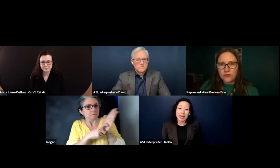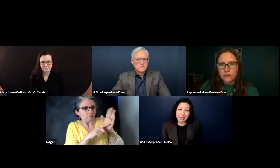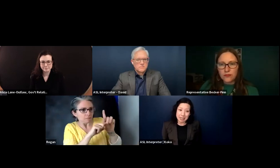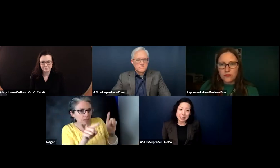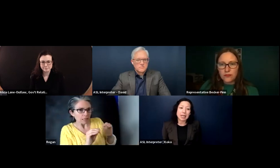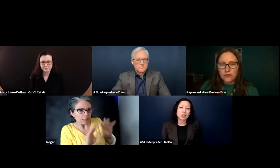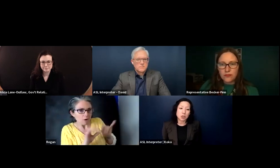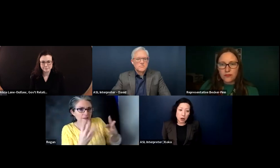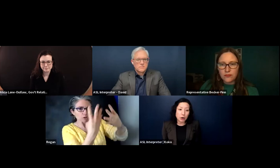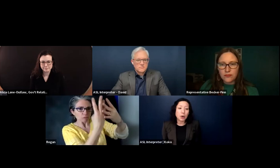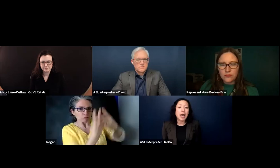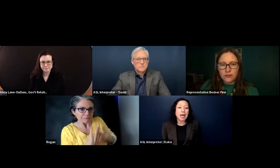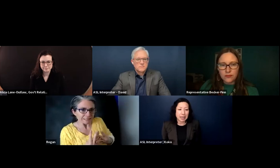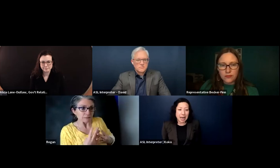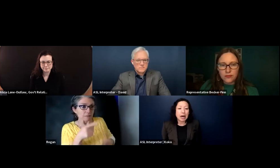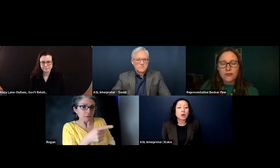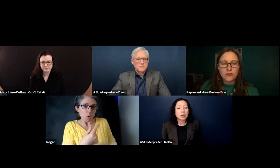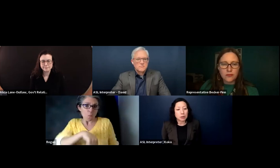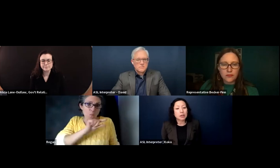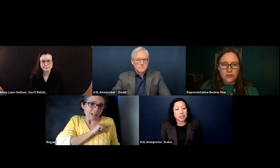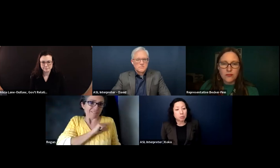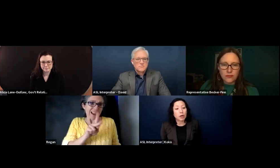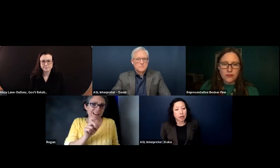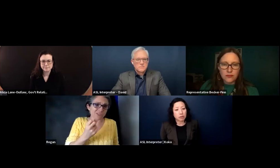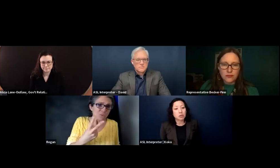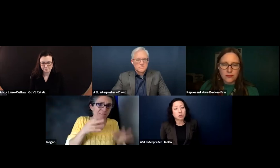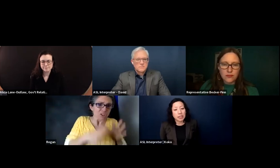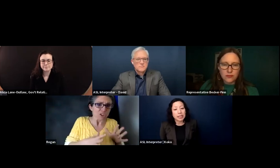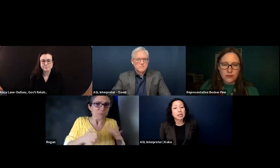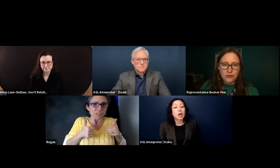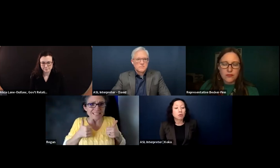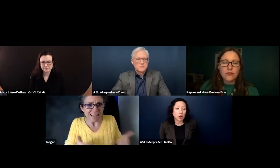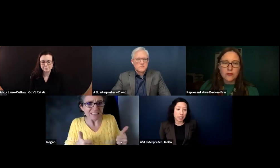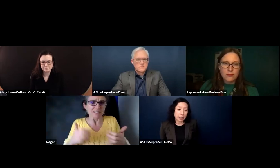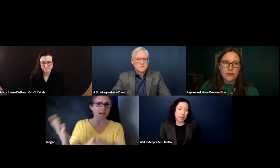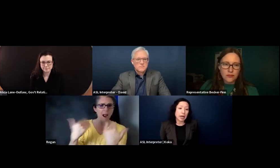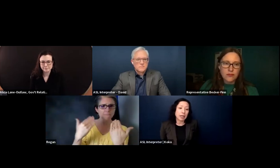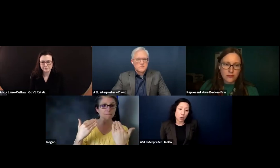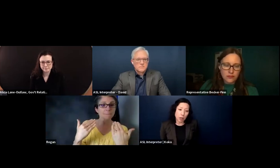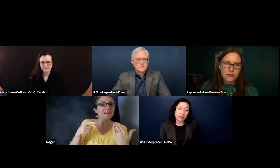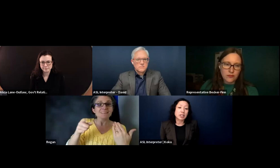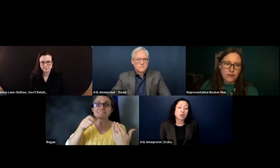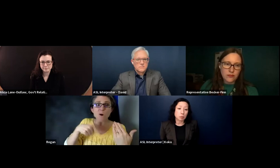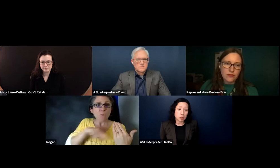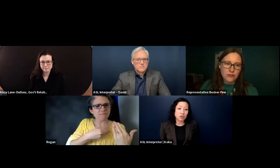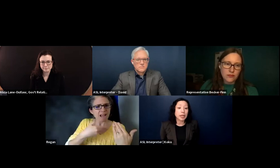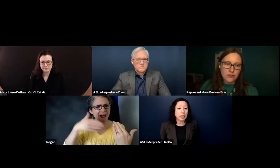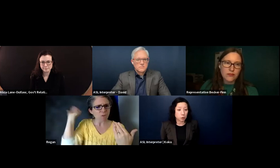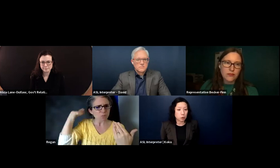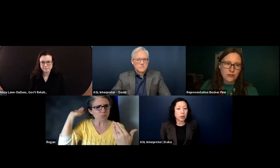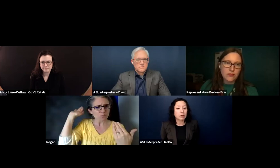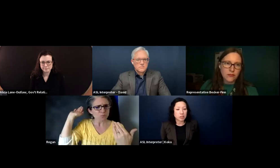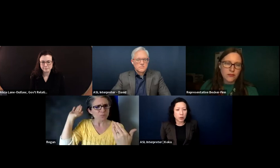yet raised. And so now there is more careful screening regarding qualified interpreters